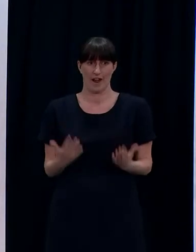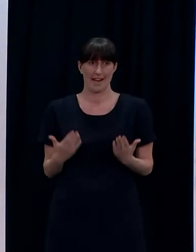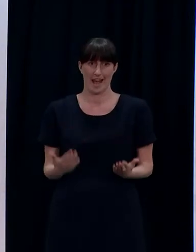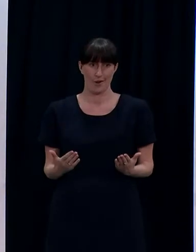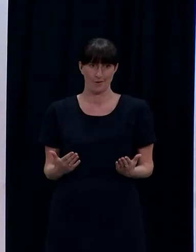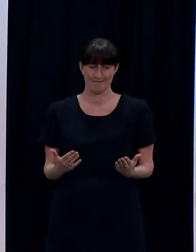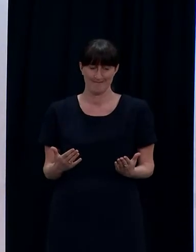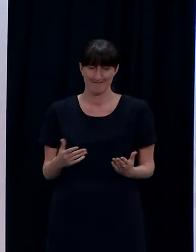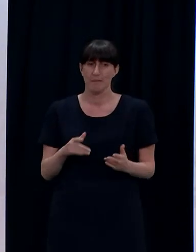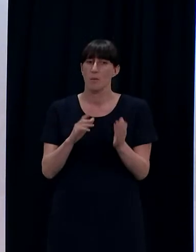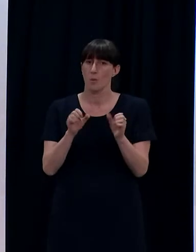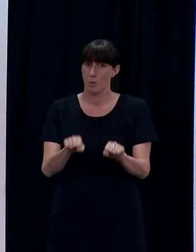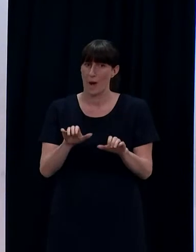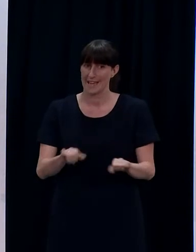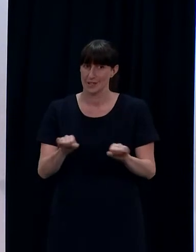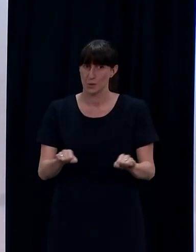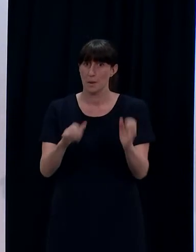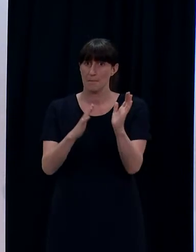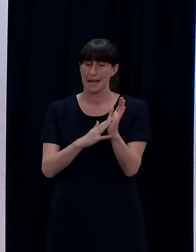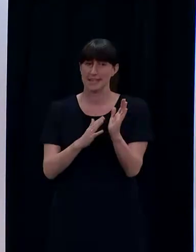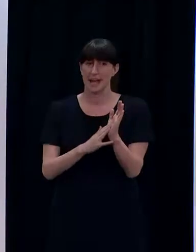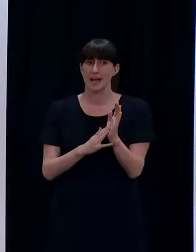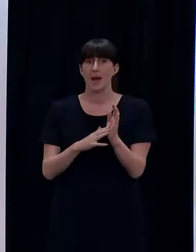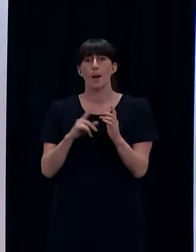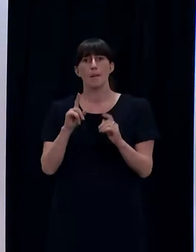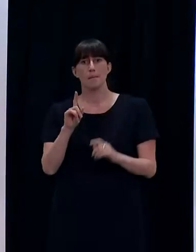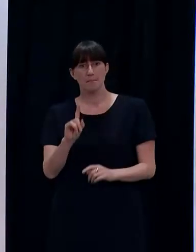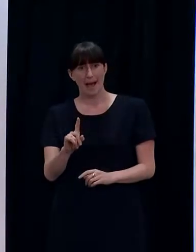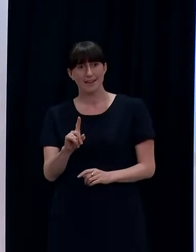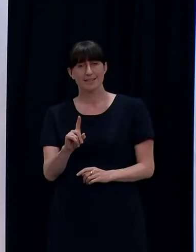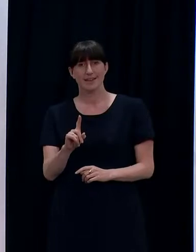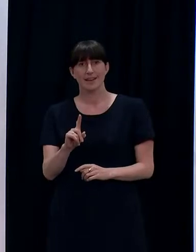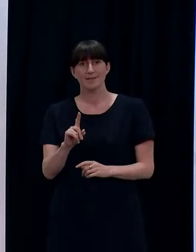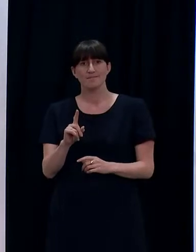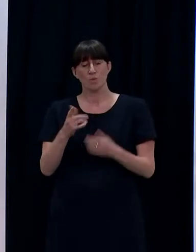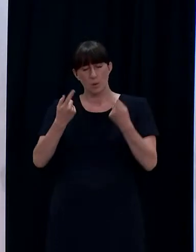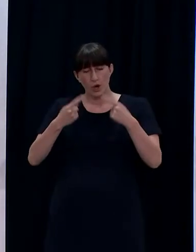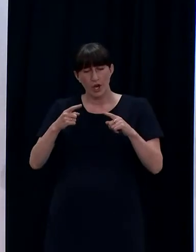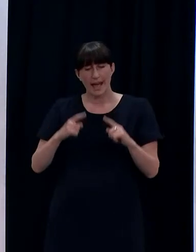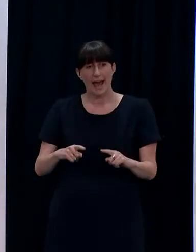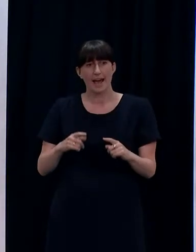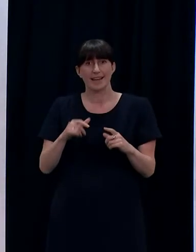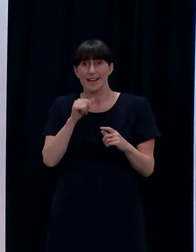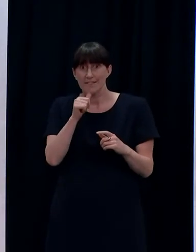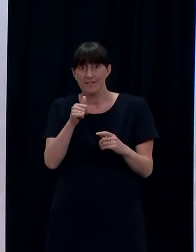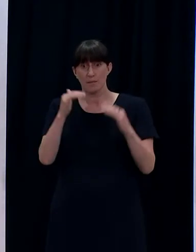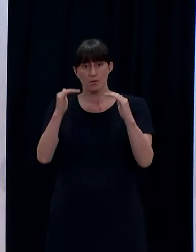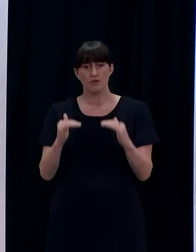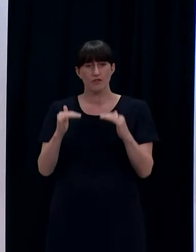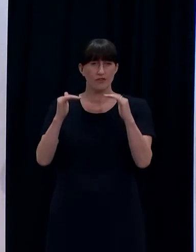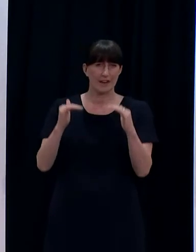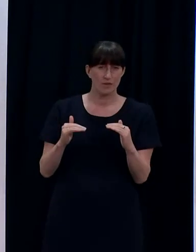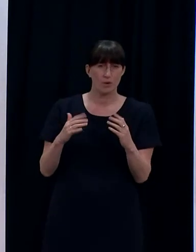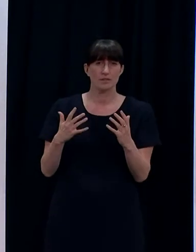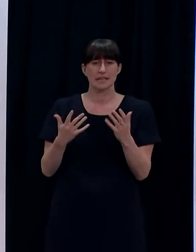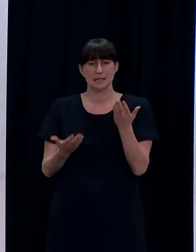debating alert level decisions. That is the absence of cases, the absence of positive wastewater testing,